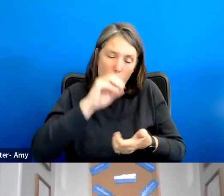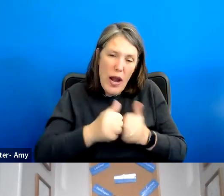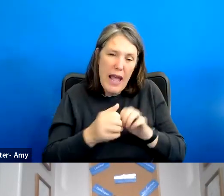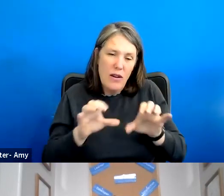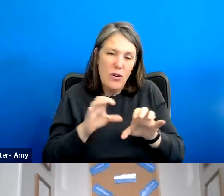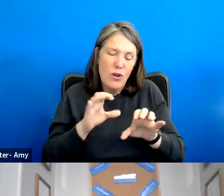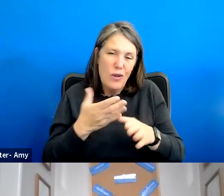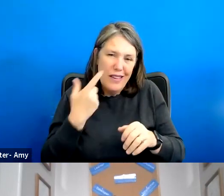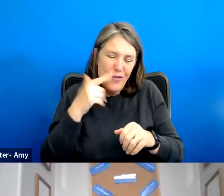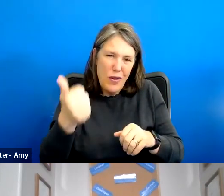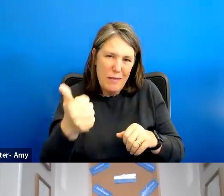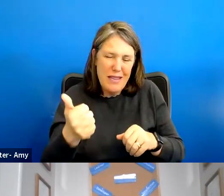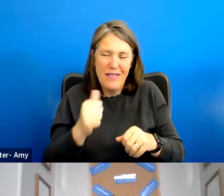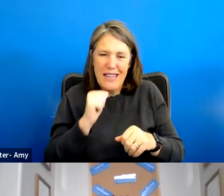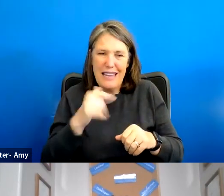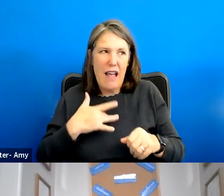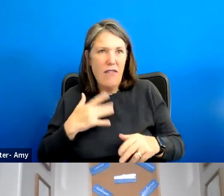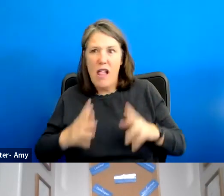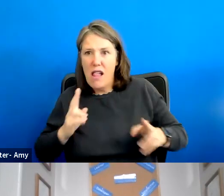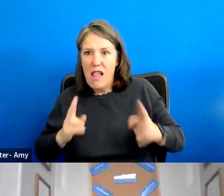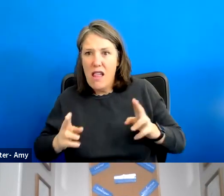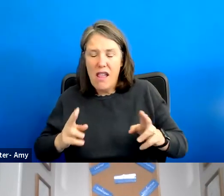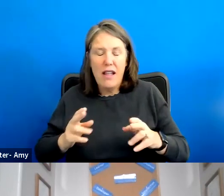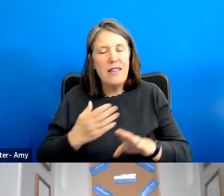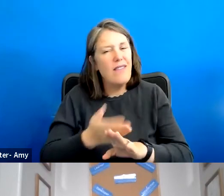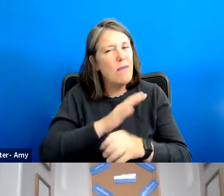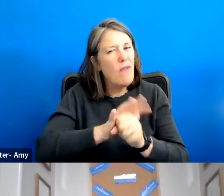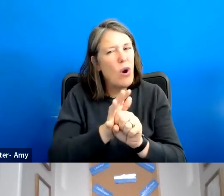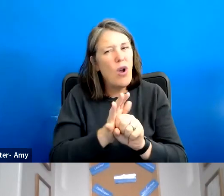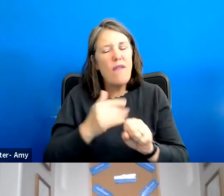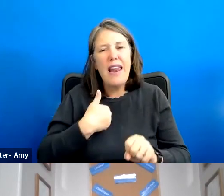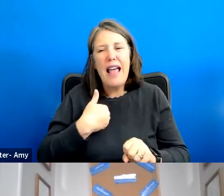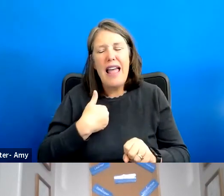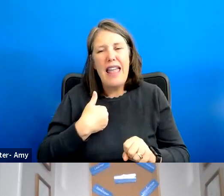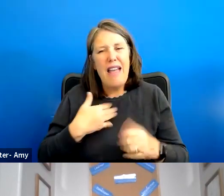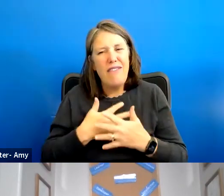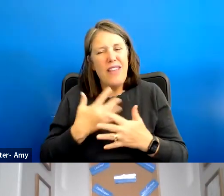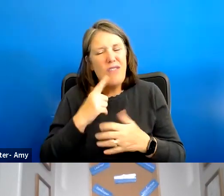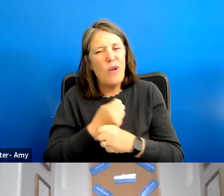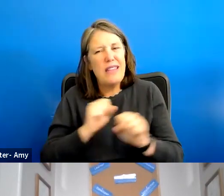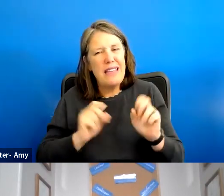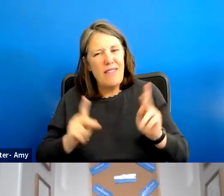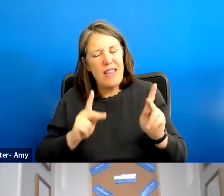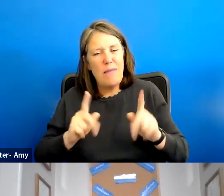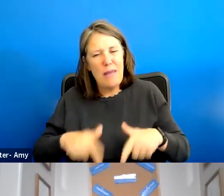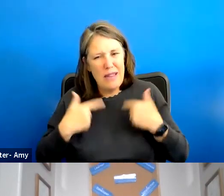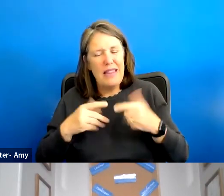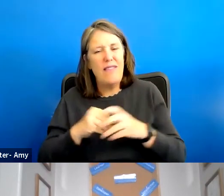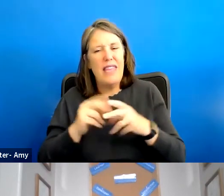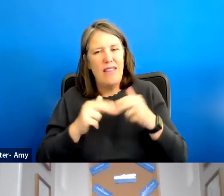do things for themselves and not feel rushed. Even before COVID-19, I have feared for the safety of people living in